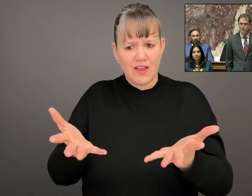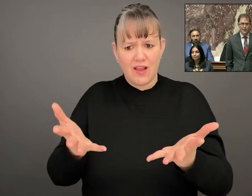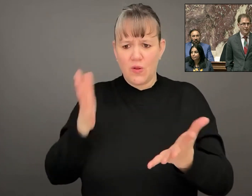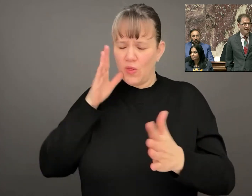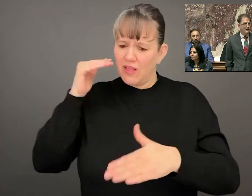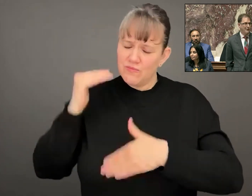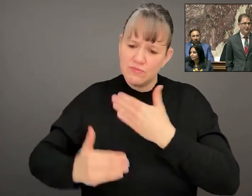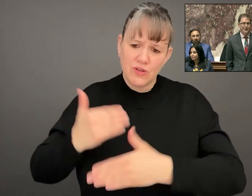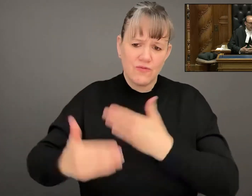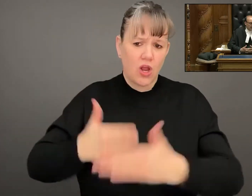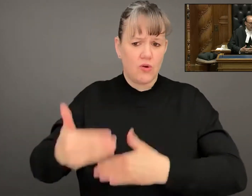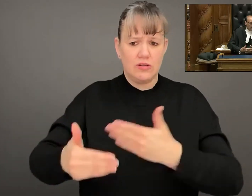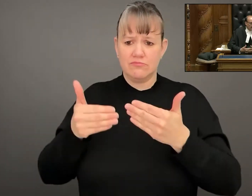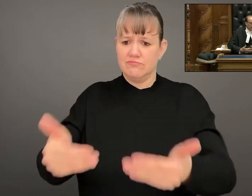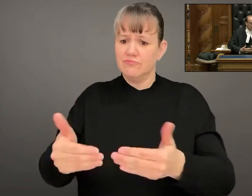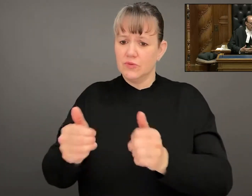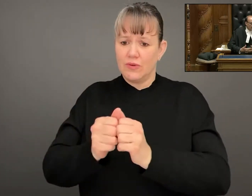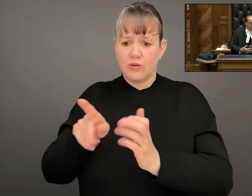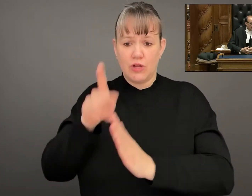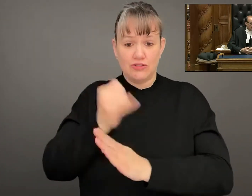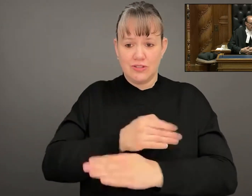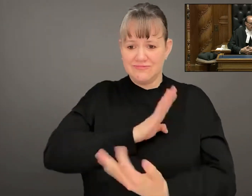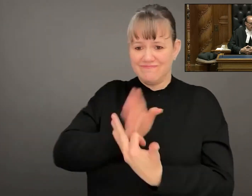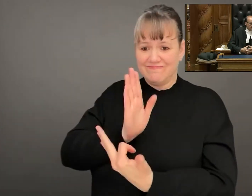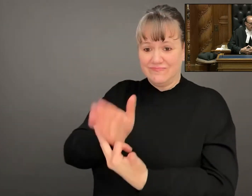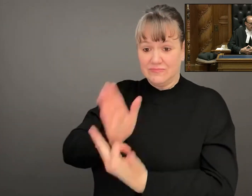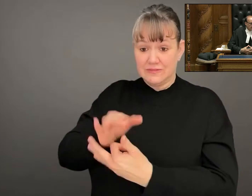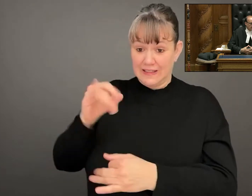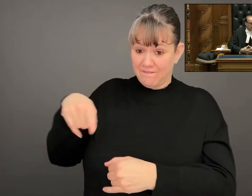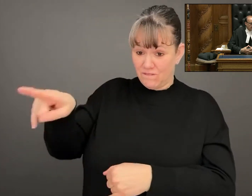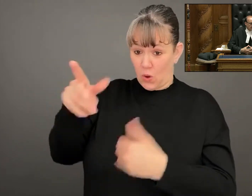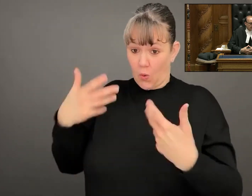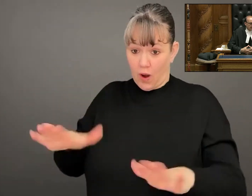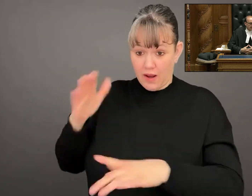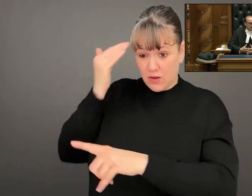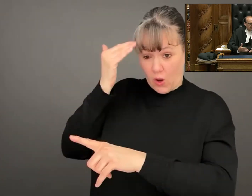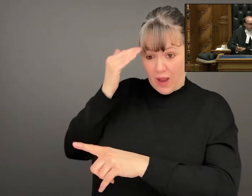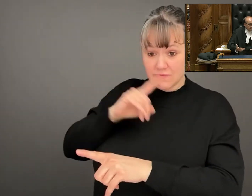Members, you already know the answer. What's the point of asking questions?